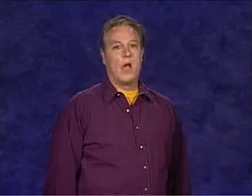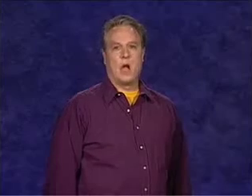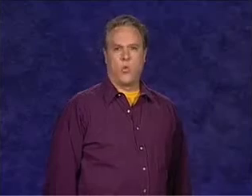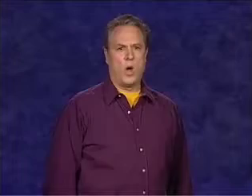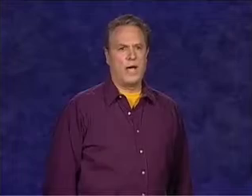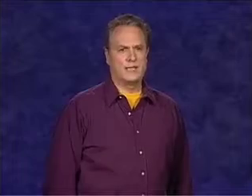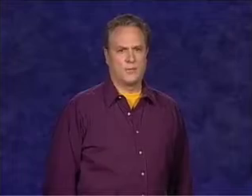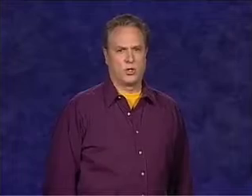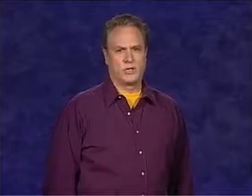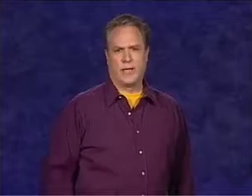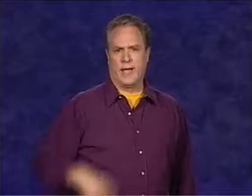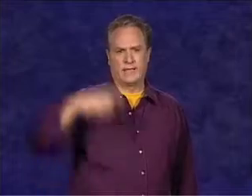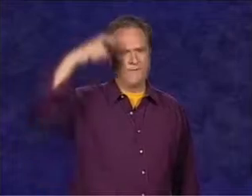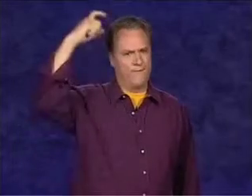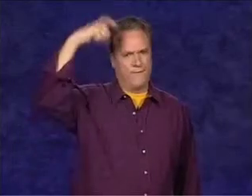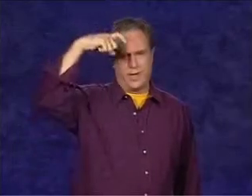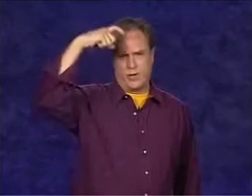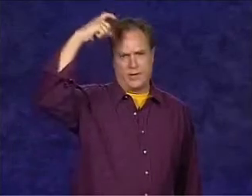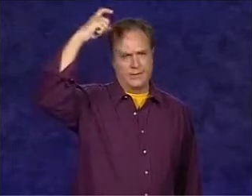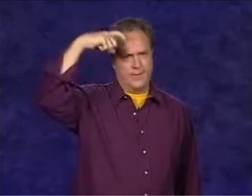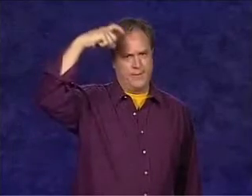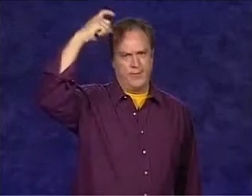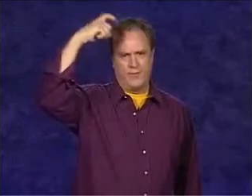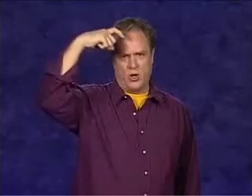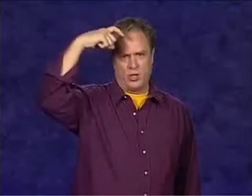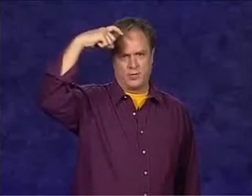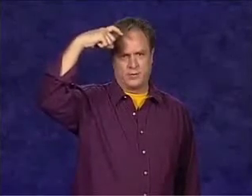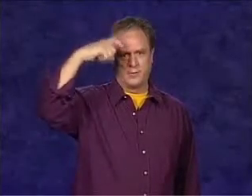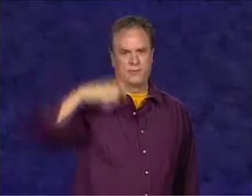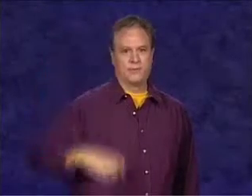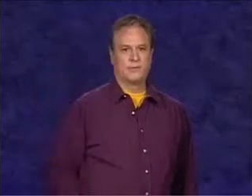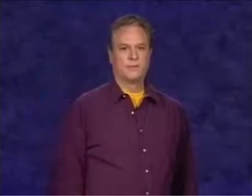A wise person has very deep thoughts.